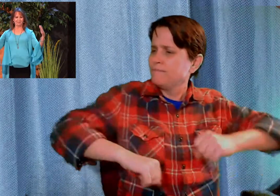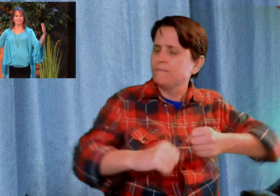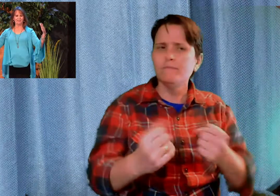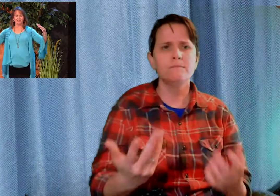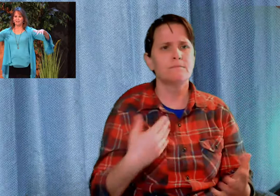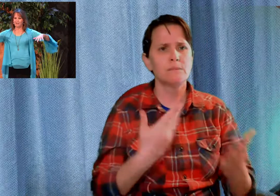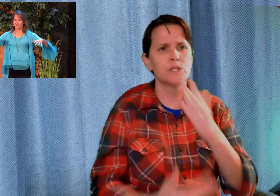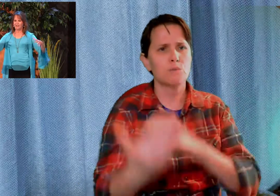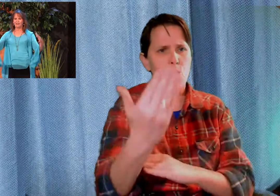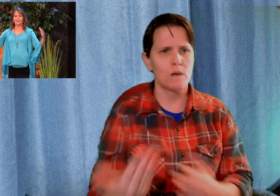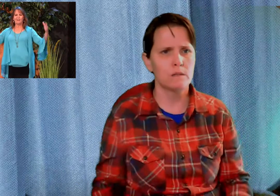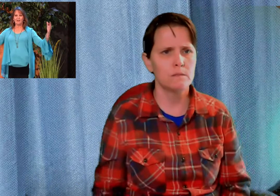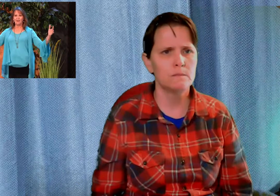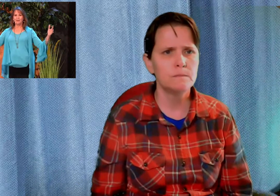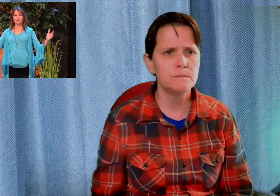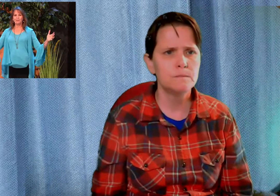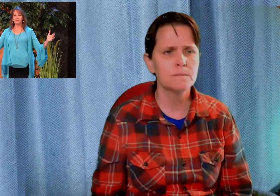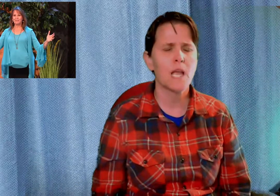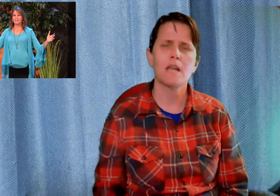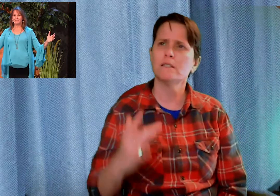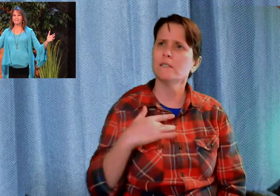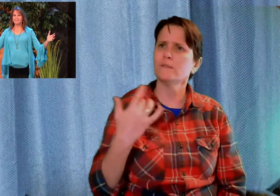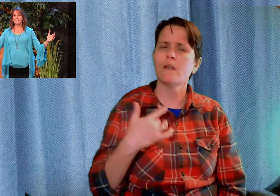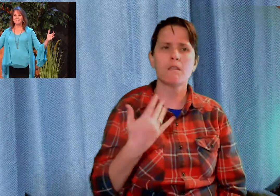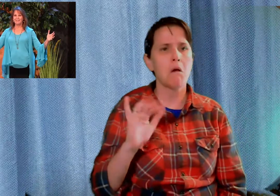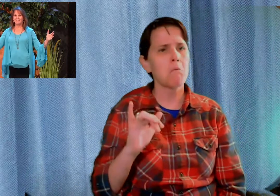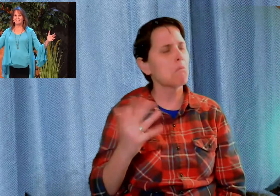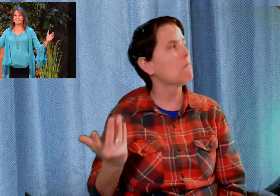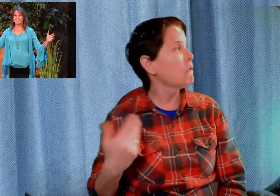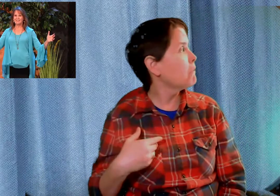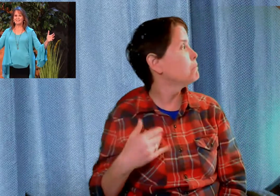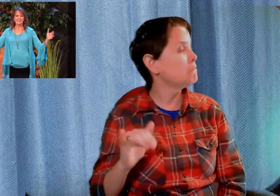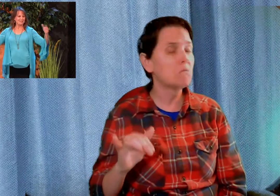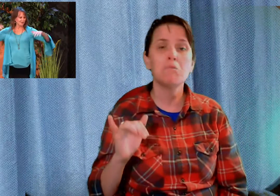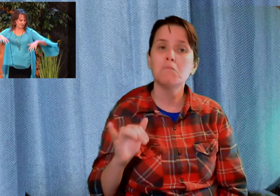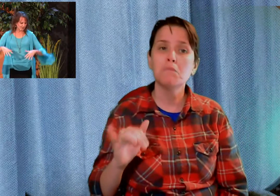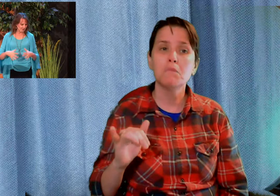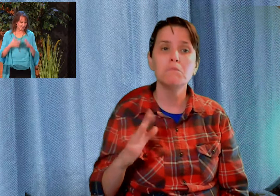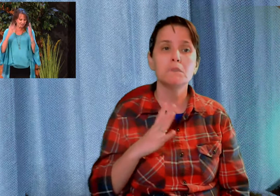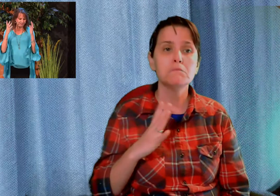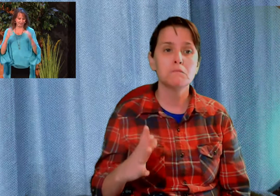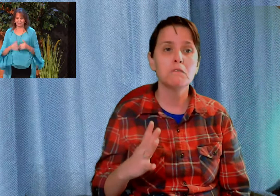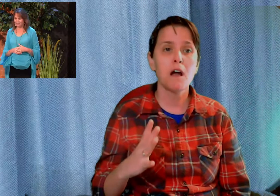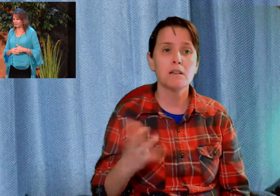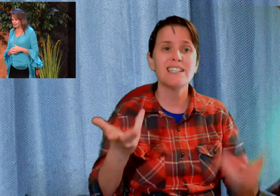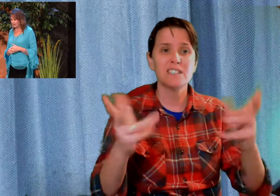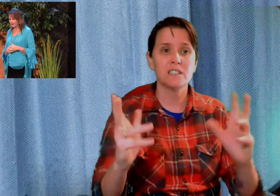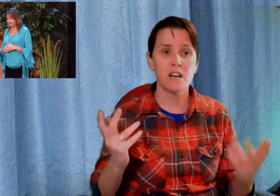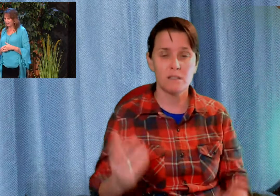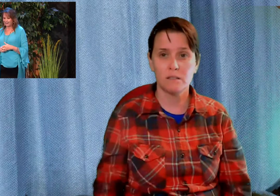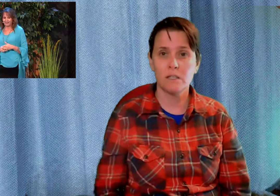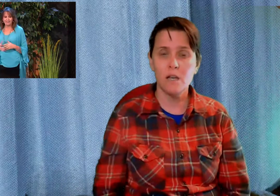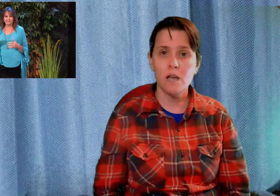sense of oh, all is well, and it is done. Now, telling on myself a little